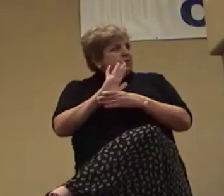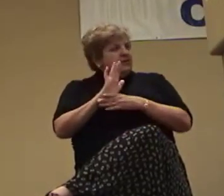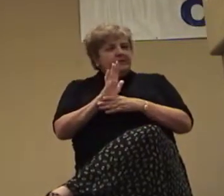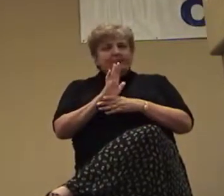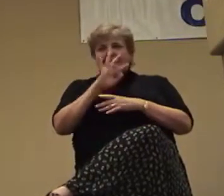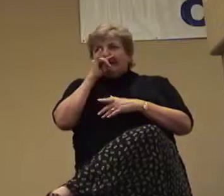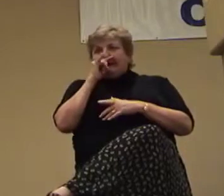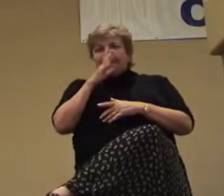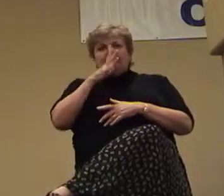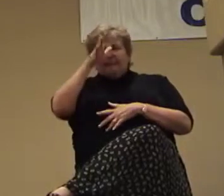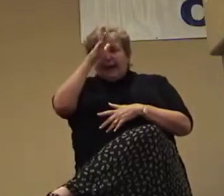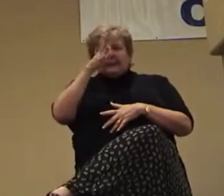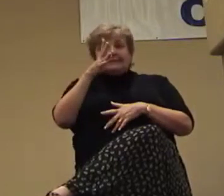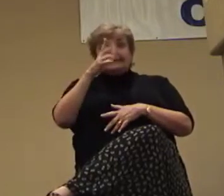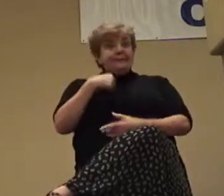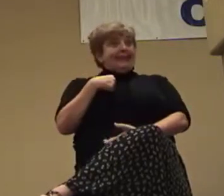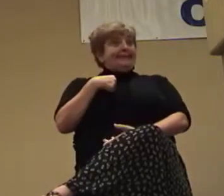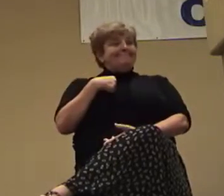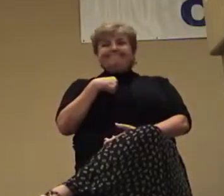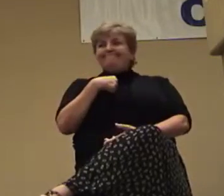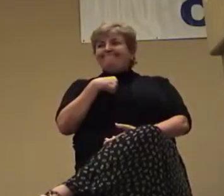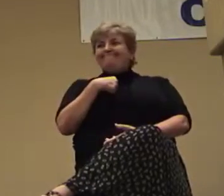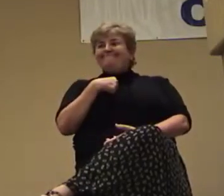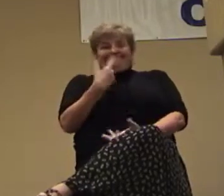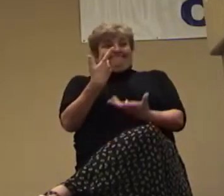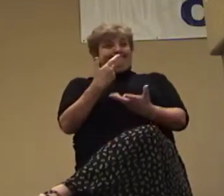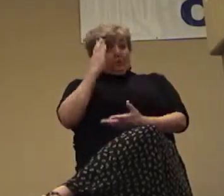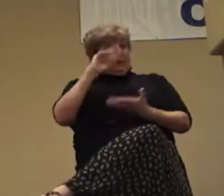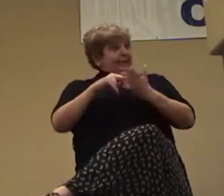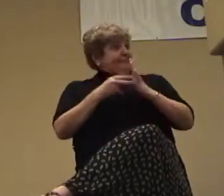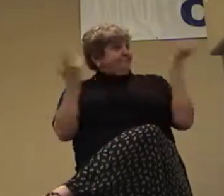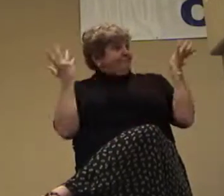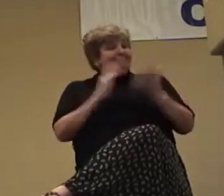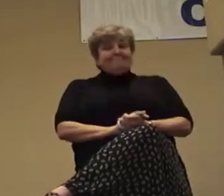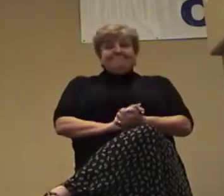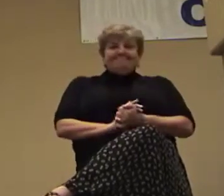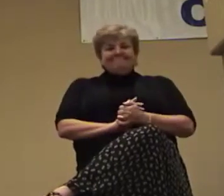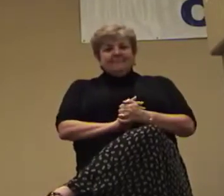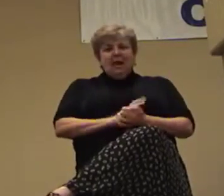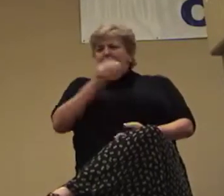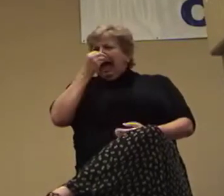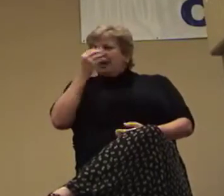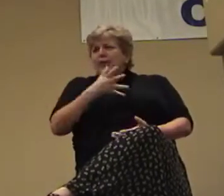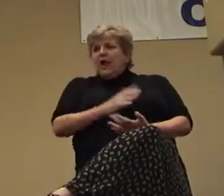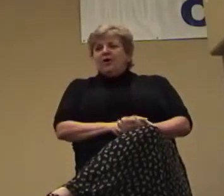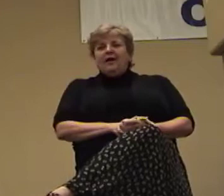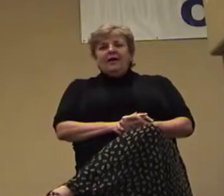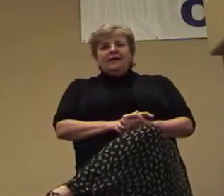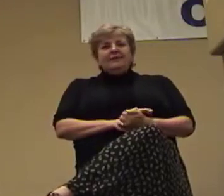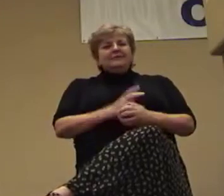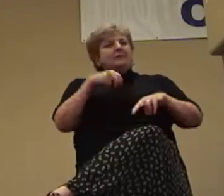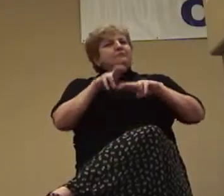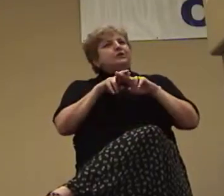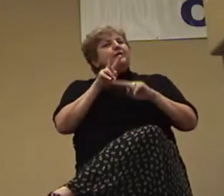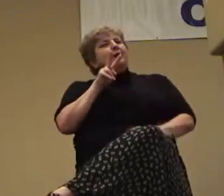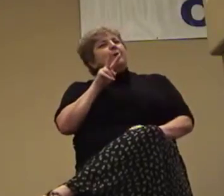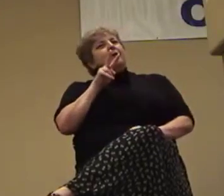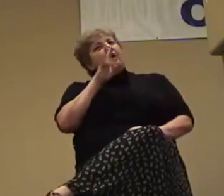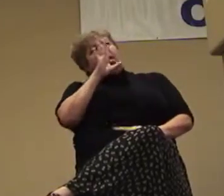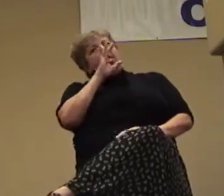parents and me. You know what I mean? And so I don't care if I'm sitting there and I kind of had a bond with